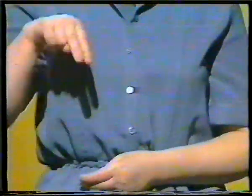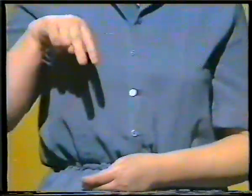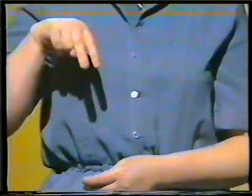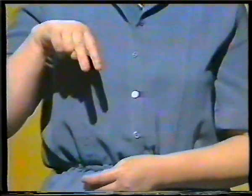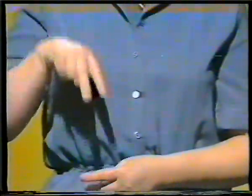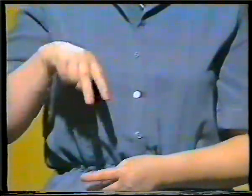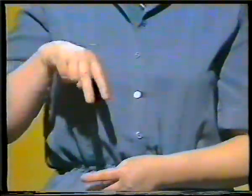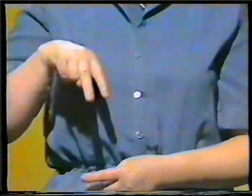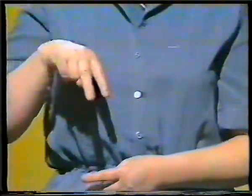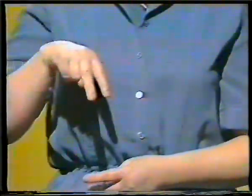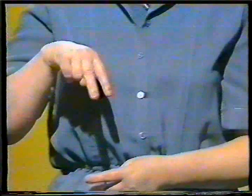Fork.